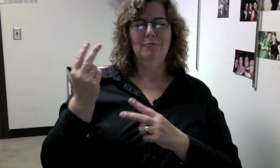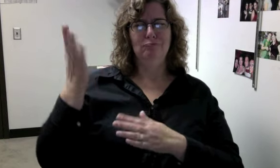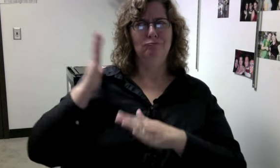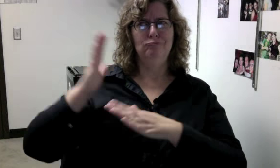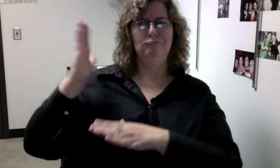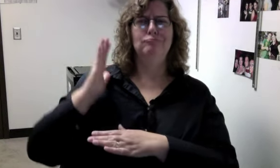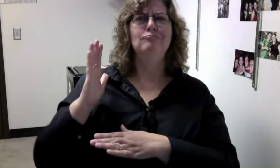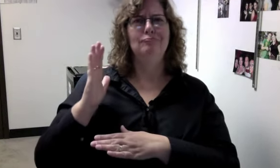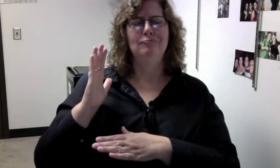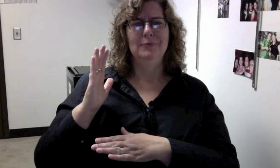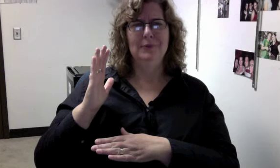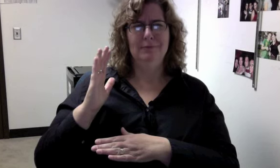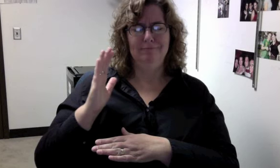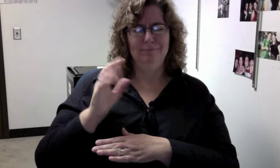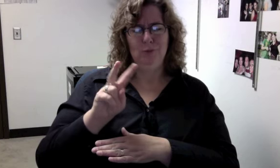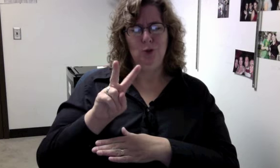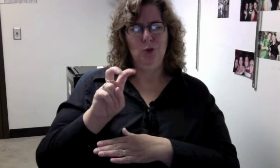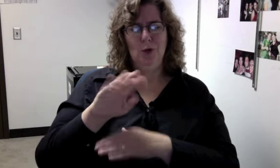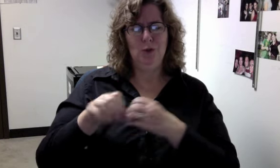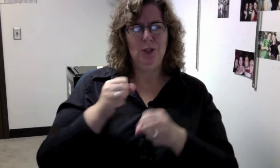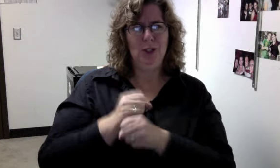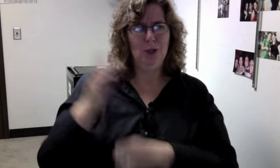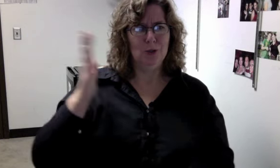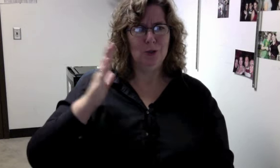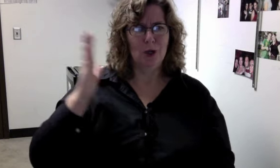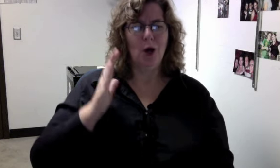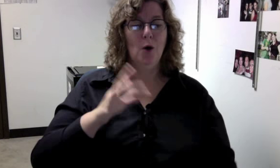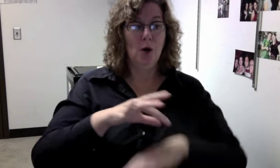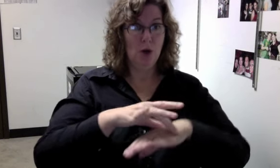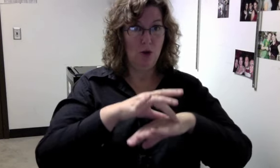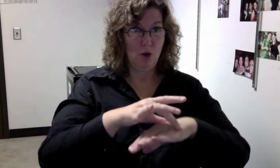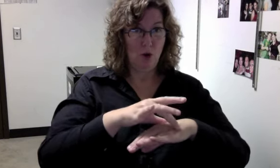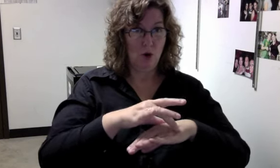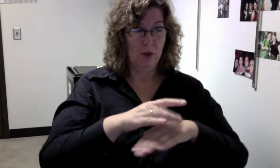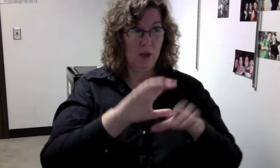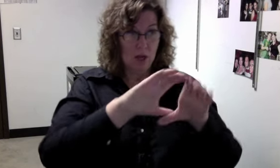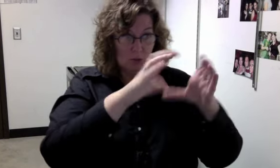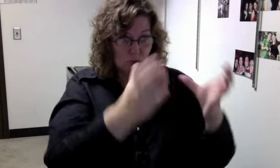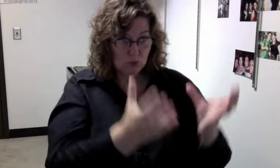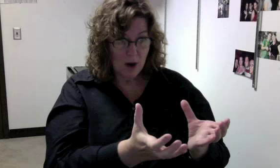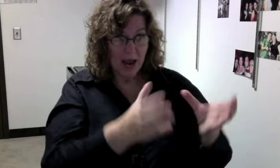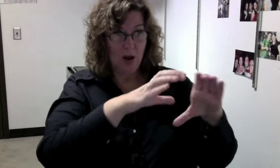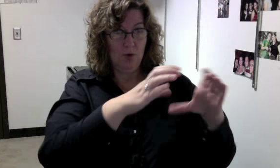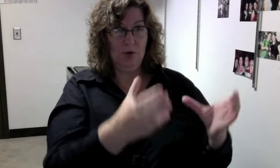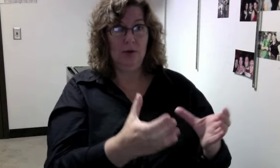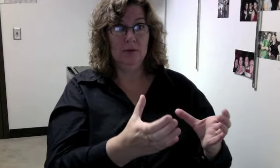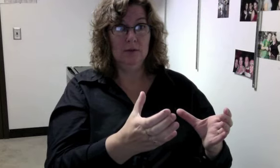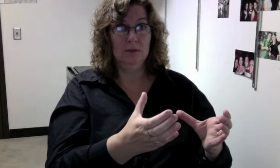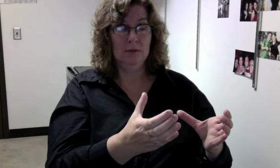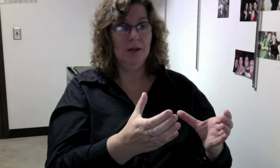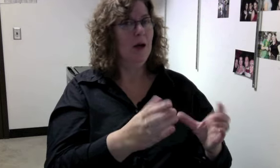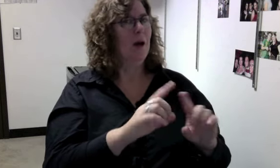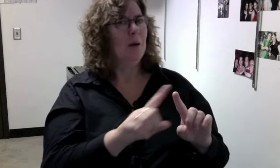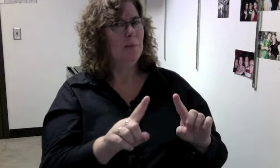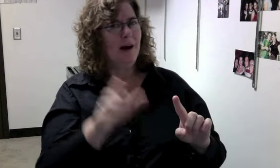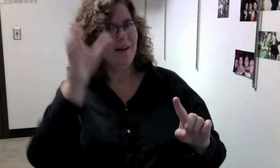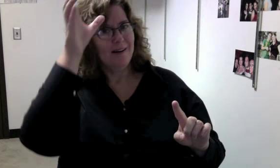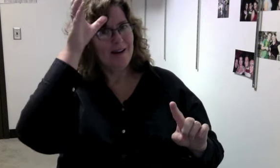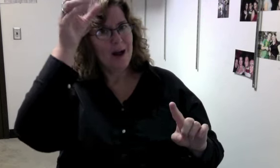Well, common sense tells you, no, it's flat. I mean, look. You look across the horizon, and you see it's flat. But we actually